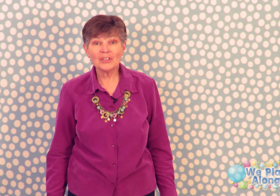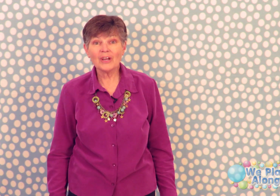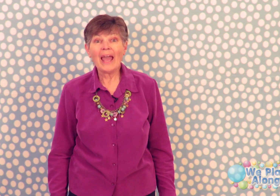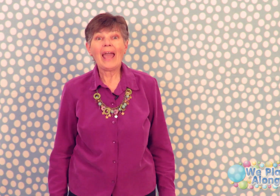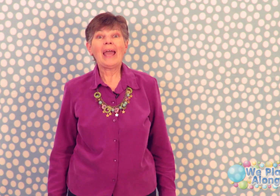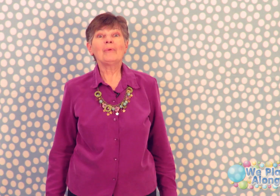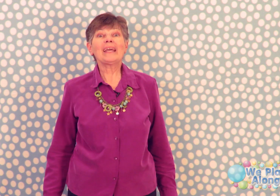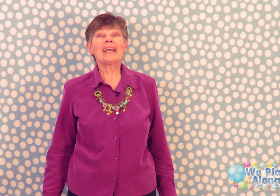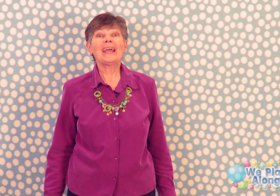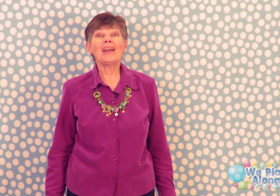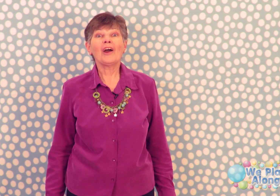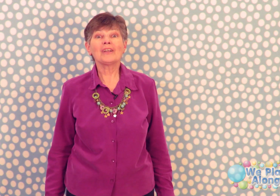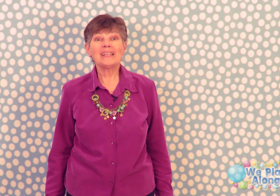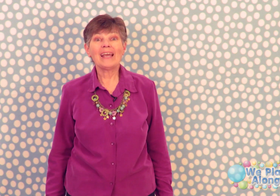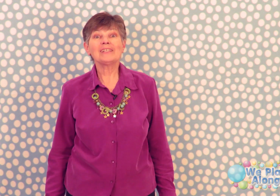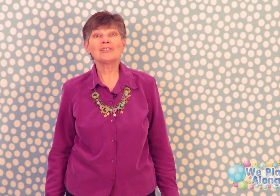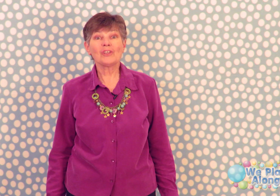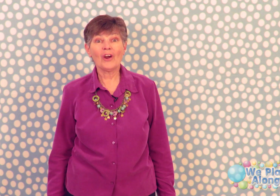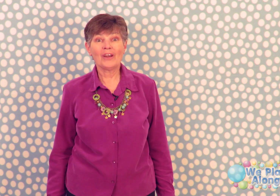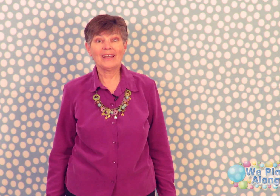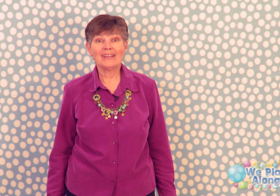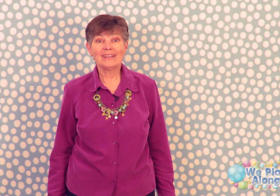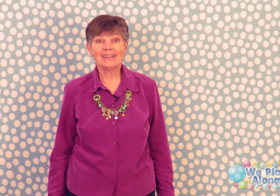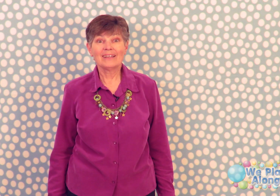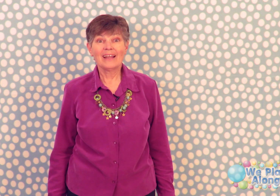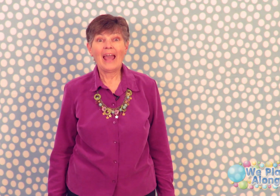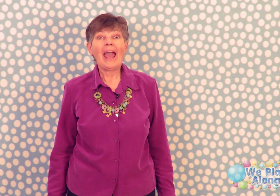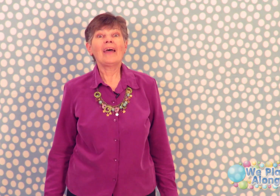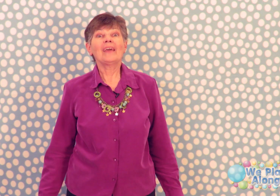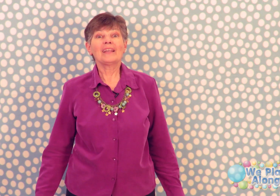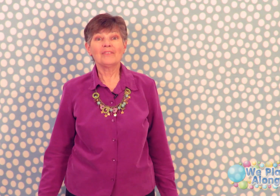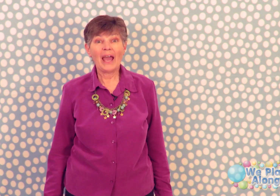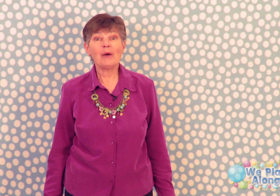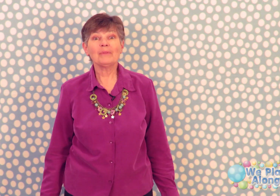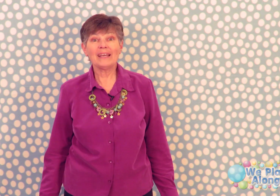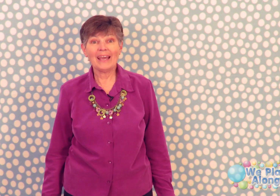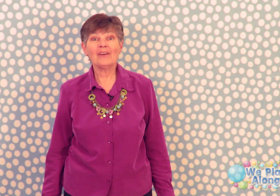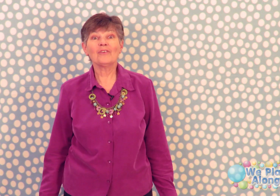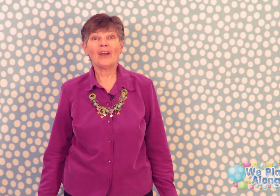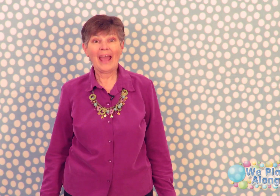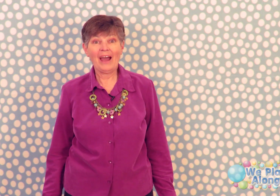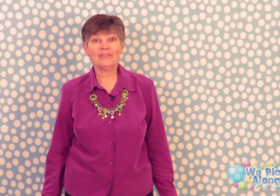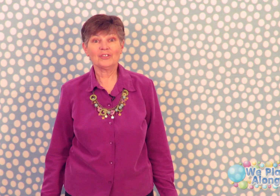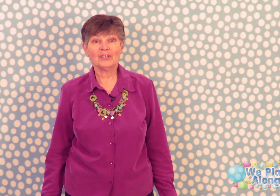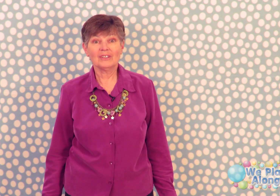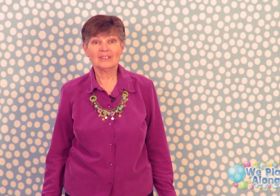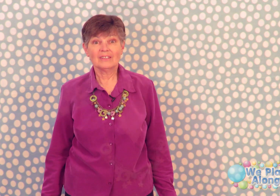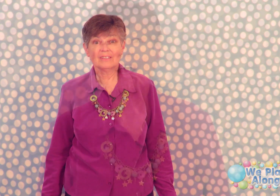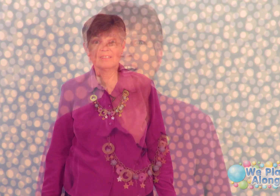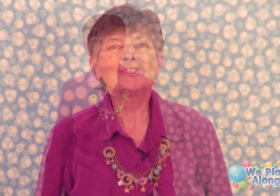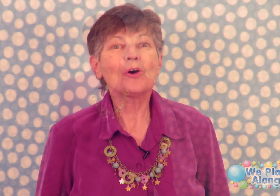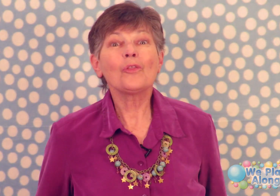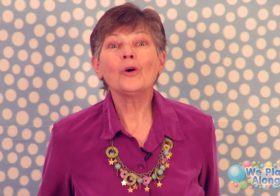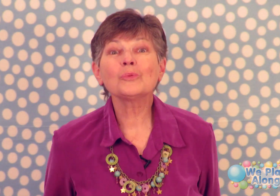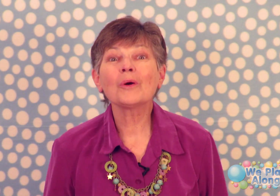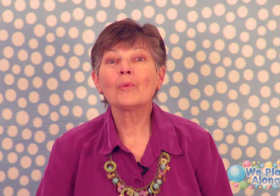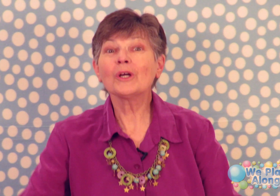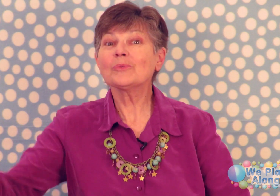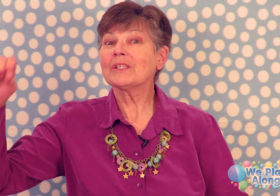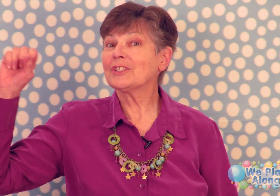Sylvester and we can get our day started." And they lived happily ever after. So those were words with